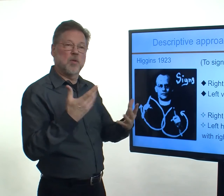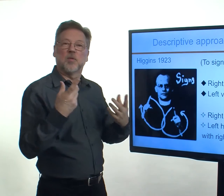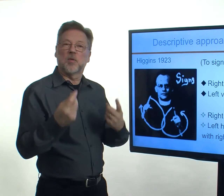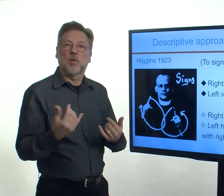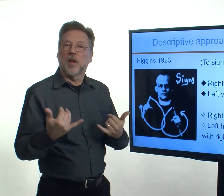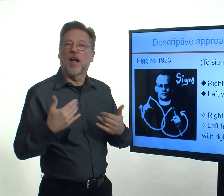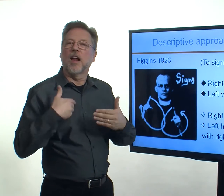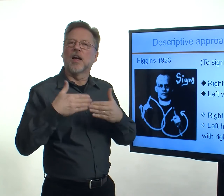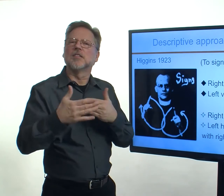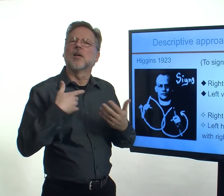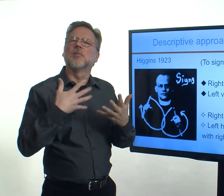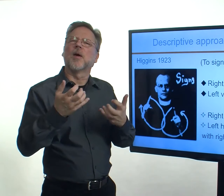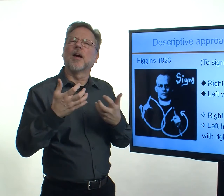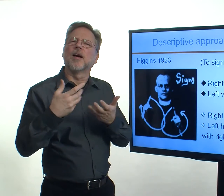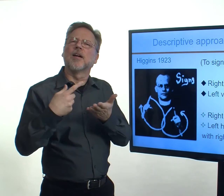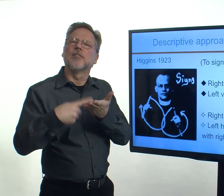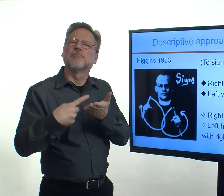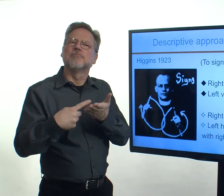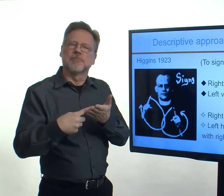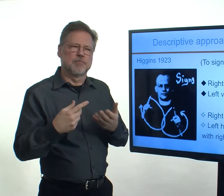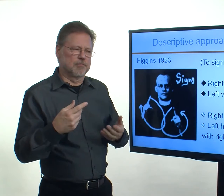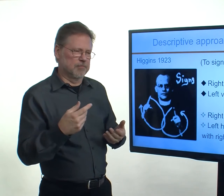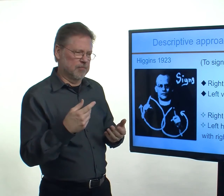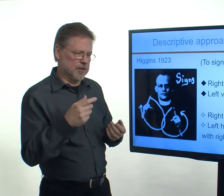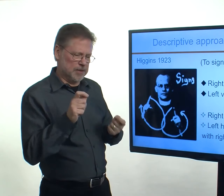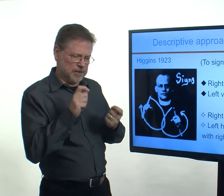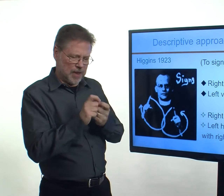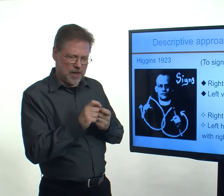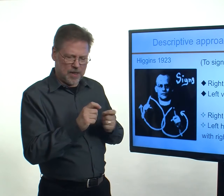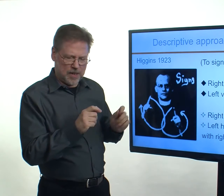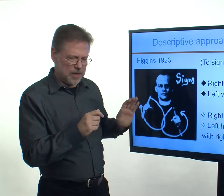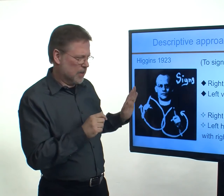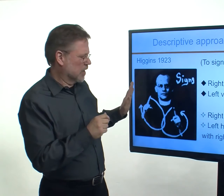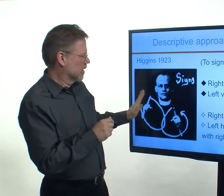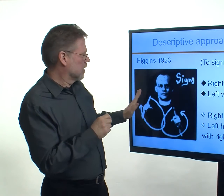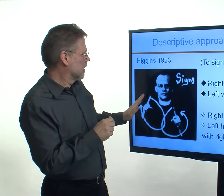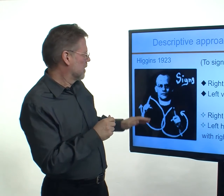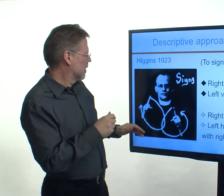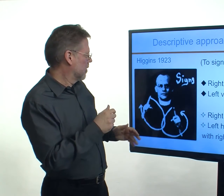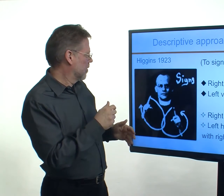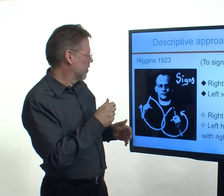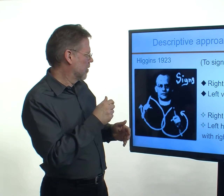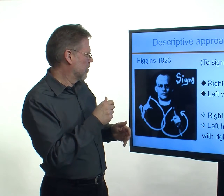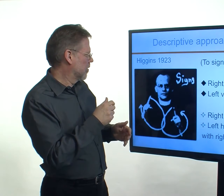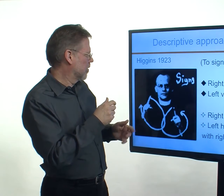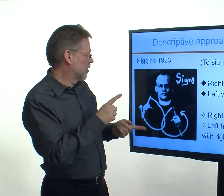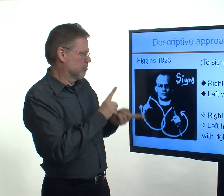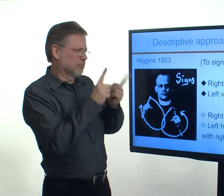So next, I'd like to discuss exactly what Higgins' version would look like using chirology.